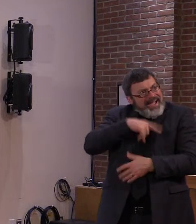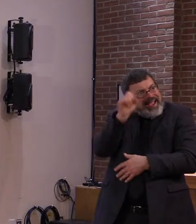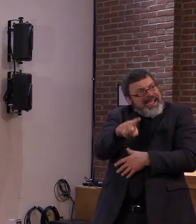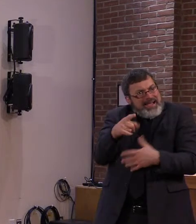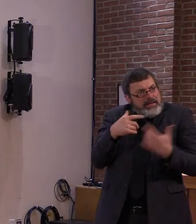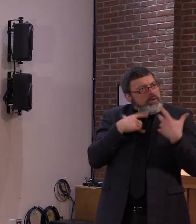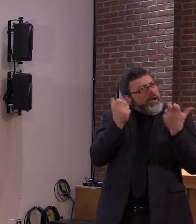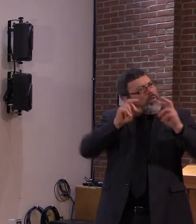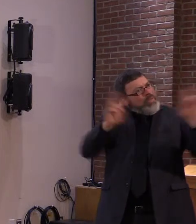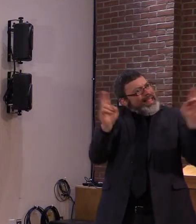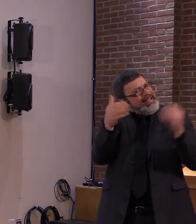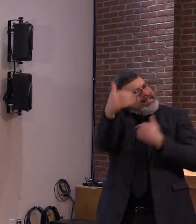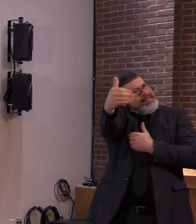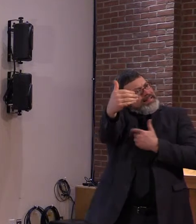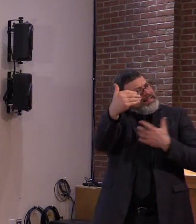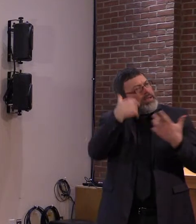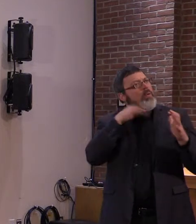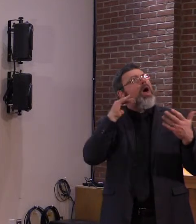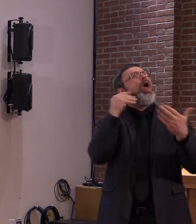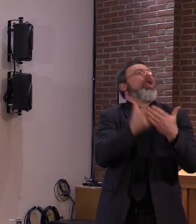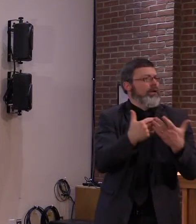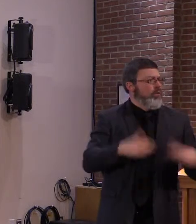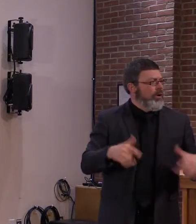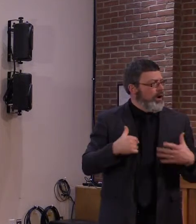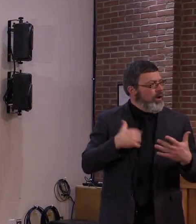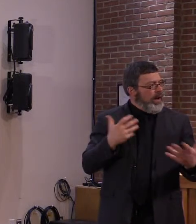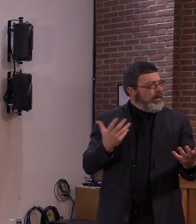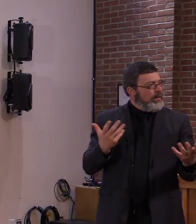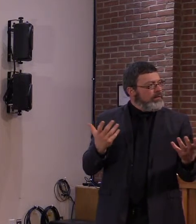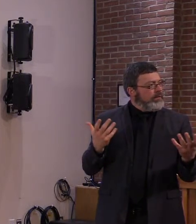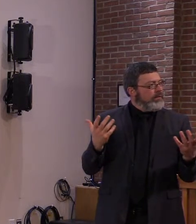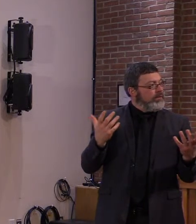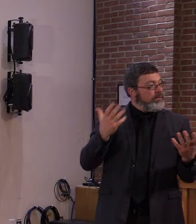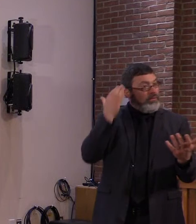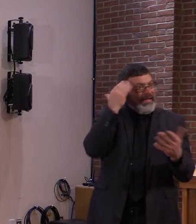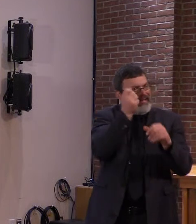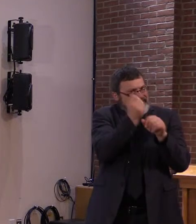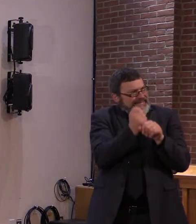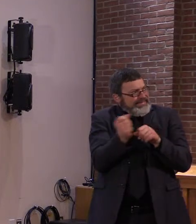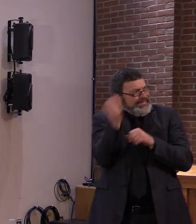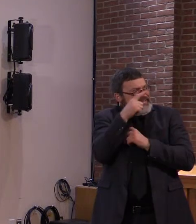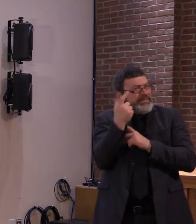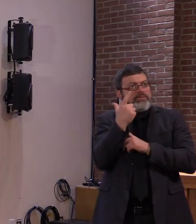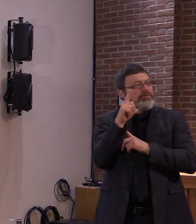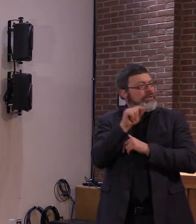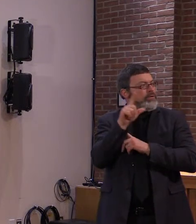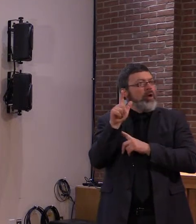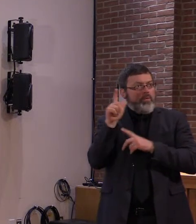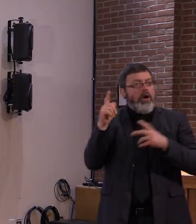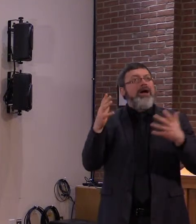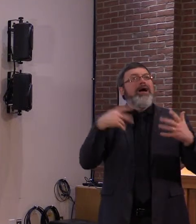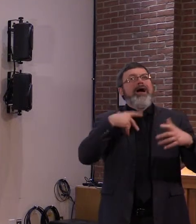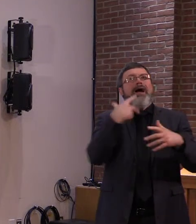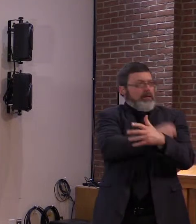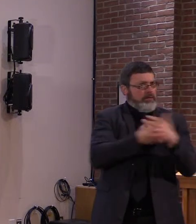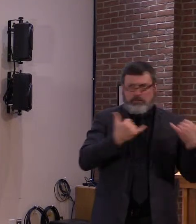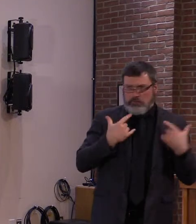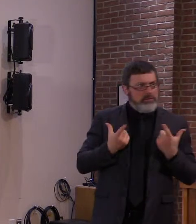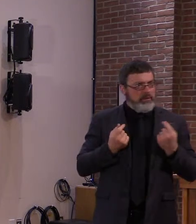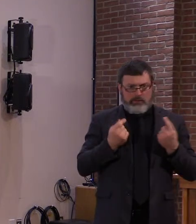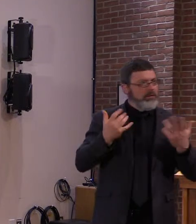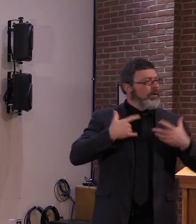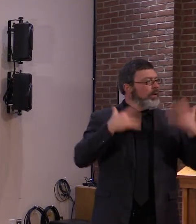important for us once we determine that there are some safe vaccines out there, that we ask Vermonters